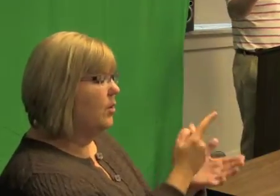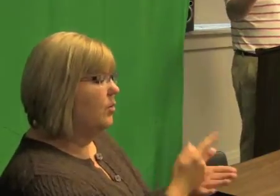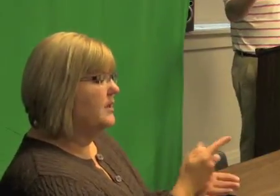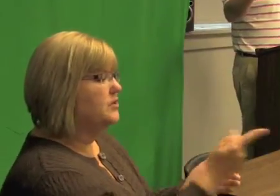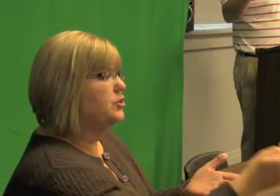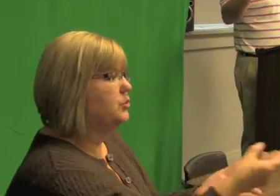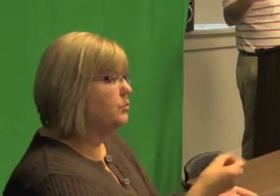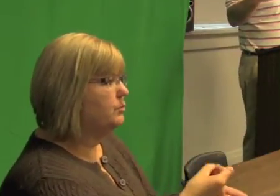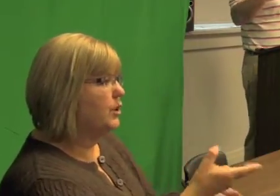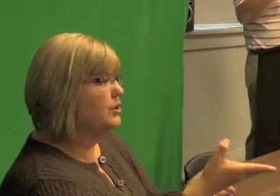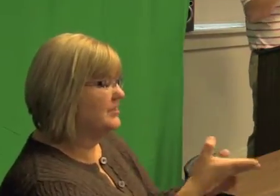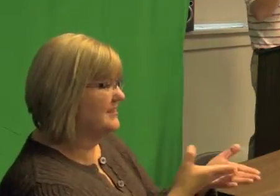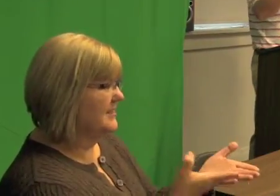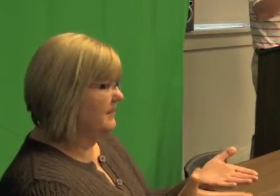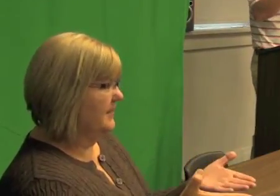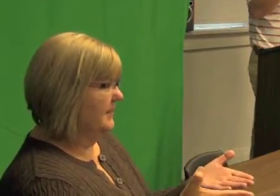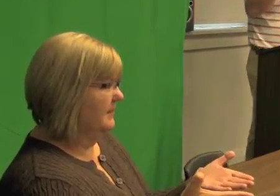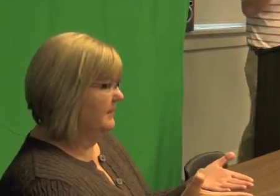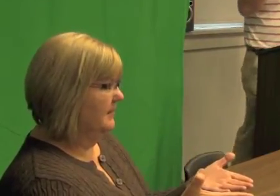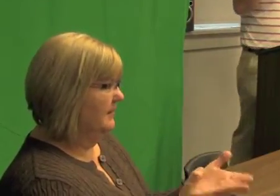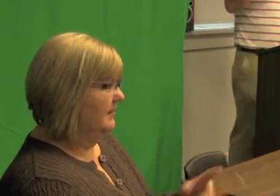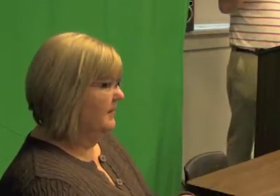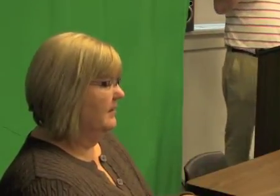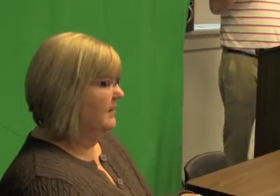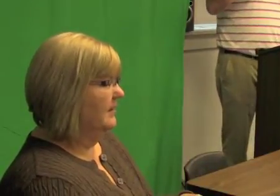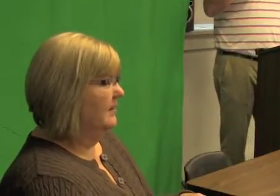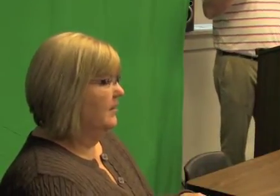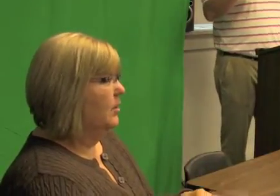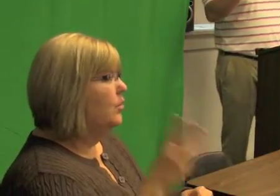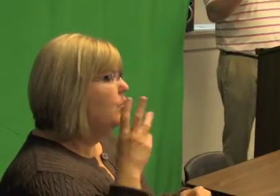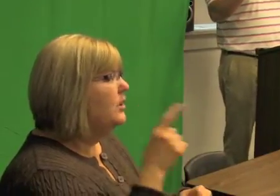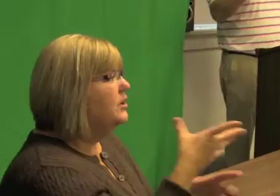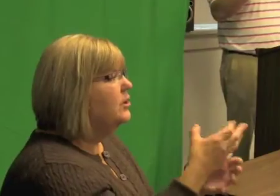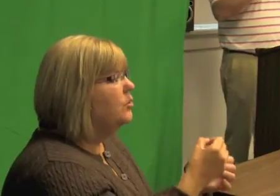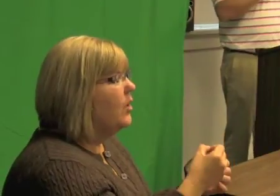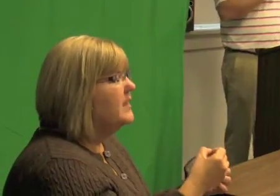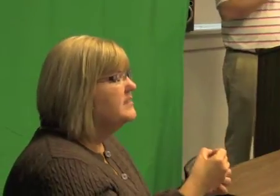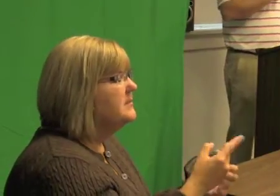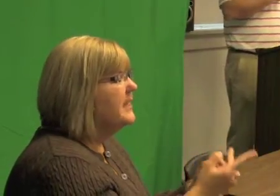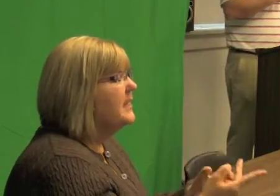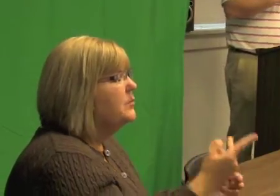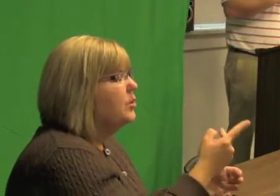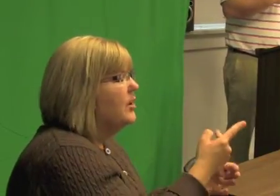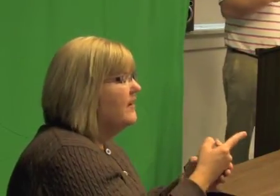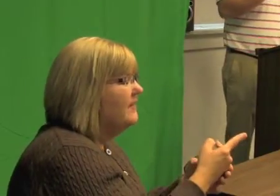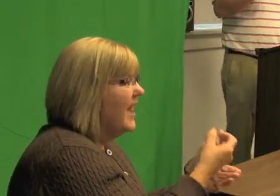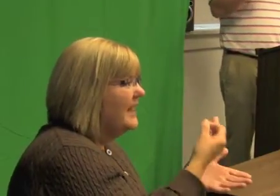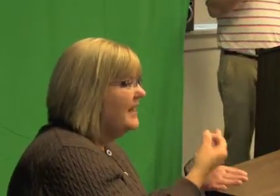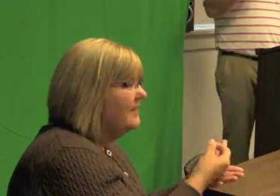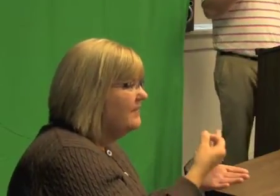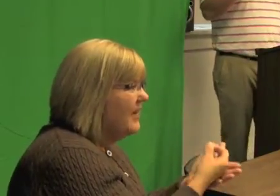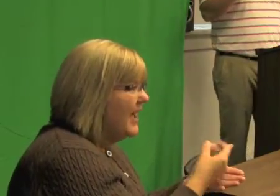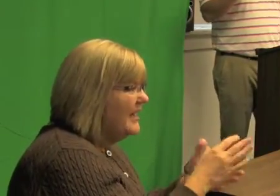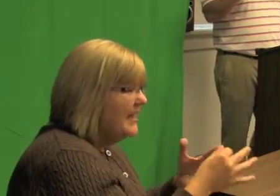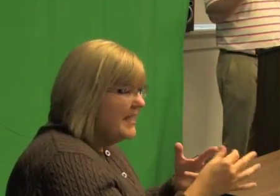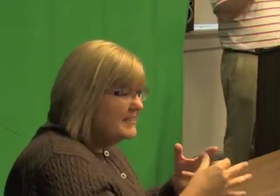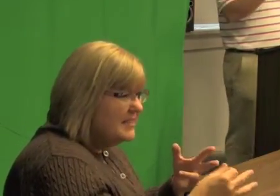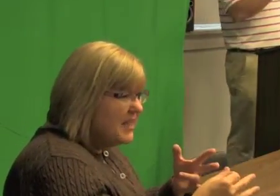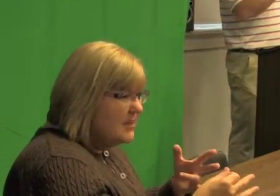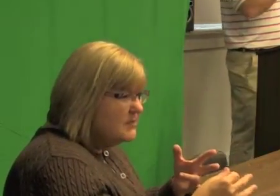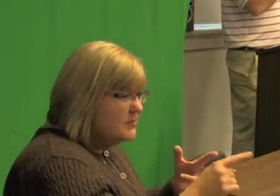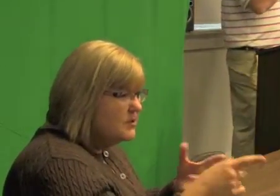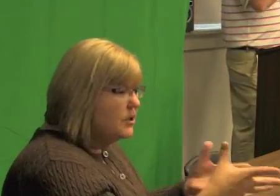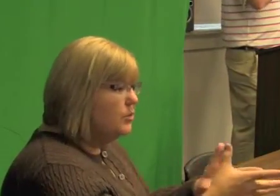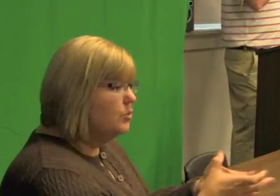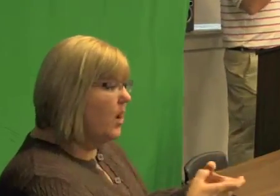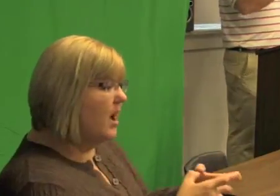something? Just as a consumer. Would you want to be provided financing options? Would you want